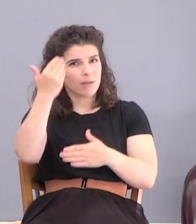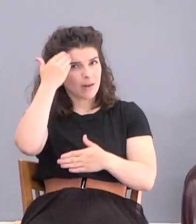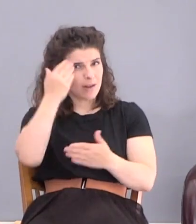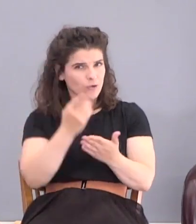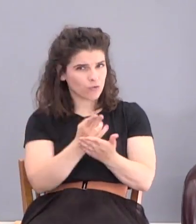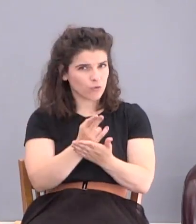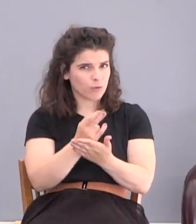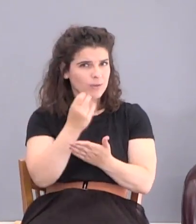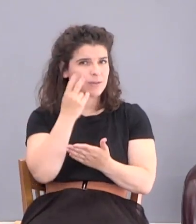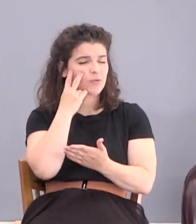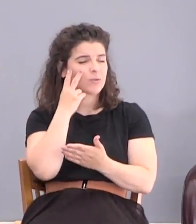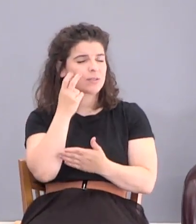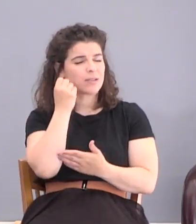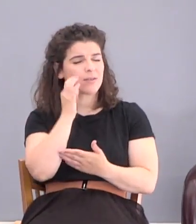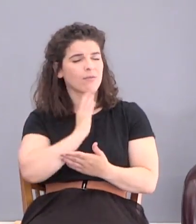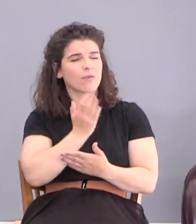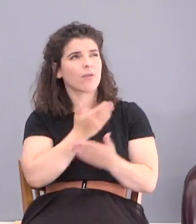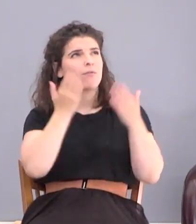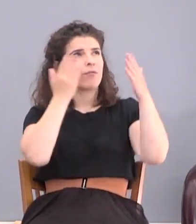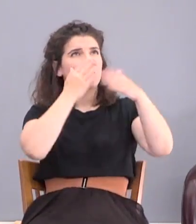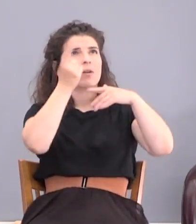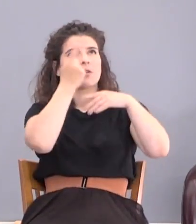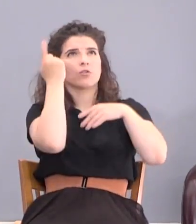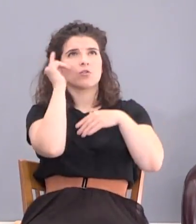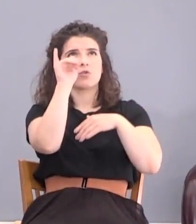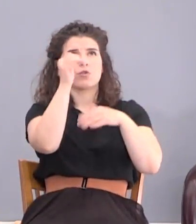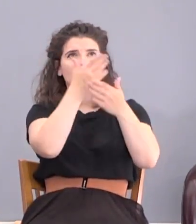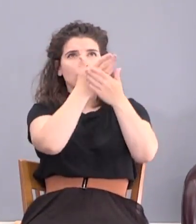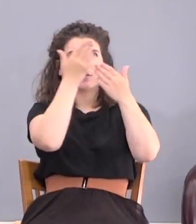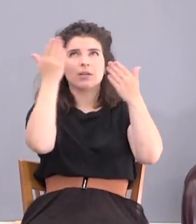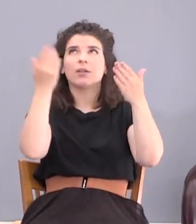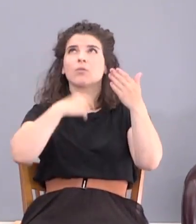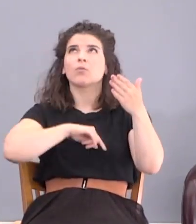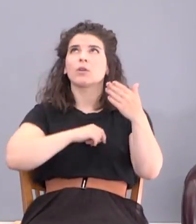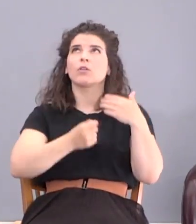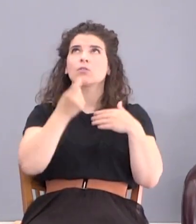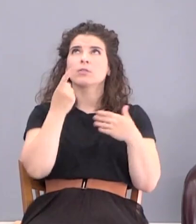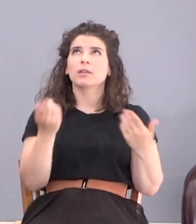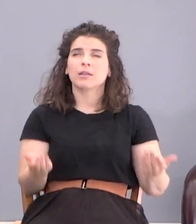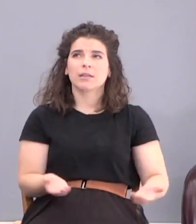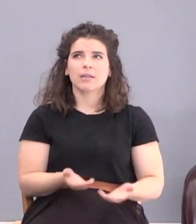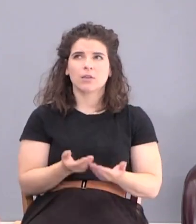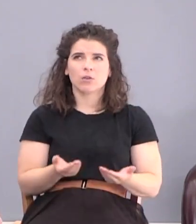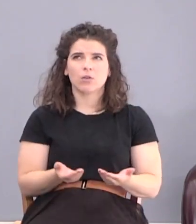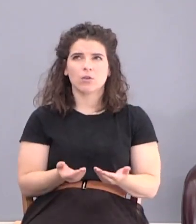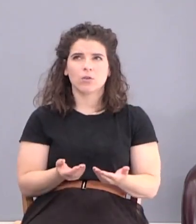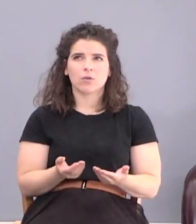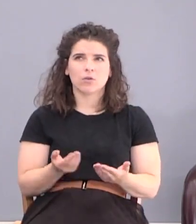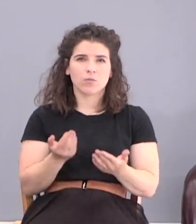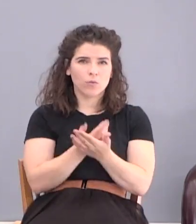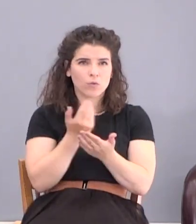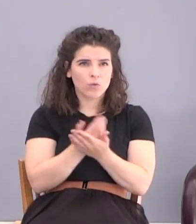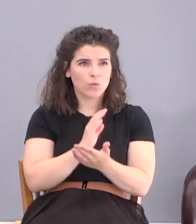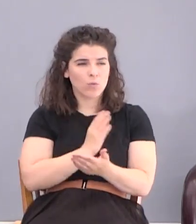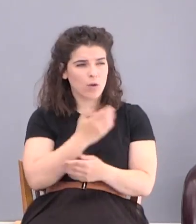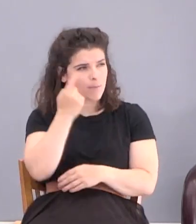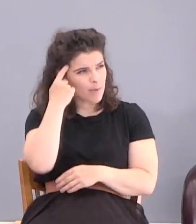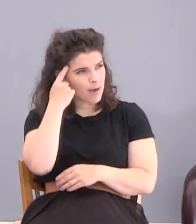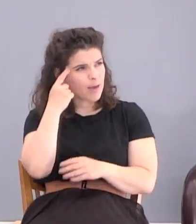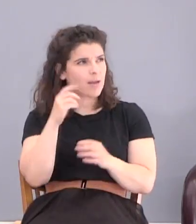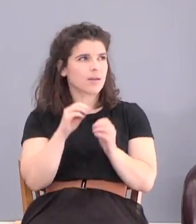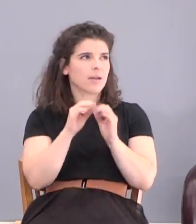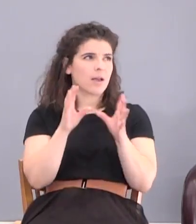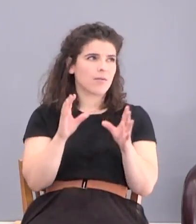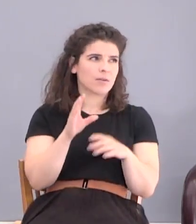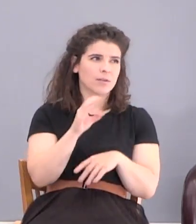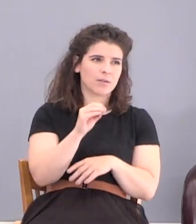our focus is on the eternal things, then we understand what we do need to do down here. We renew our mind. We